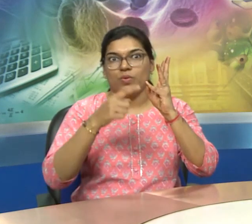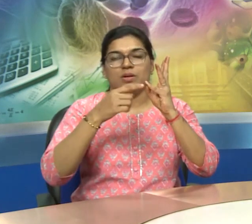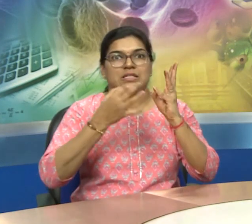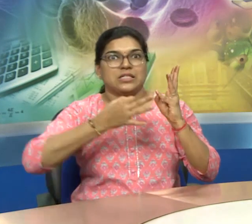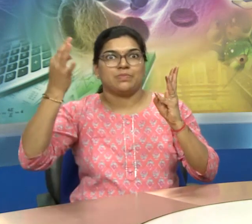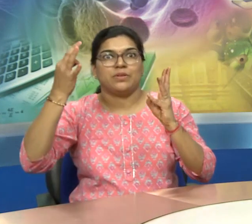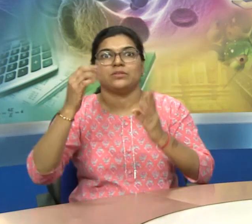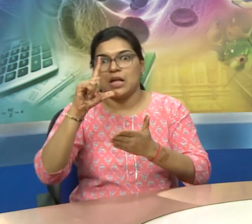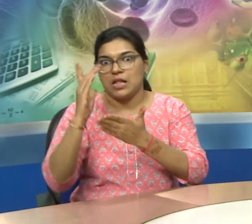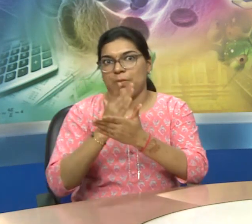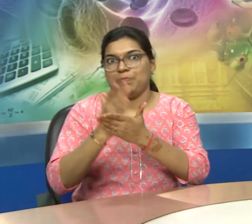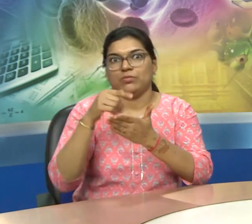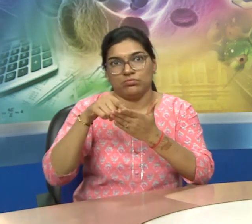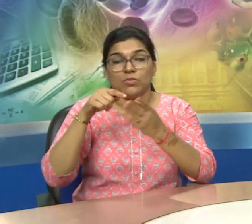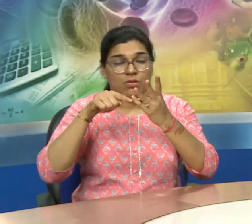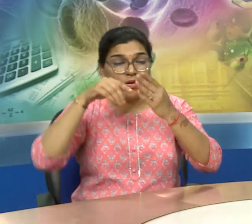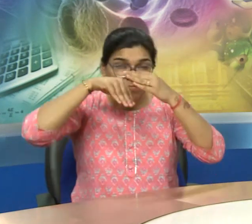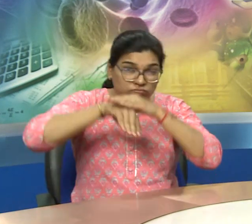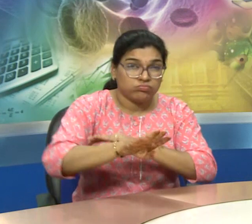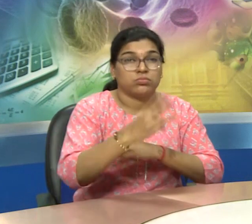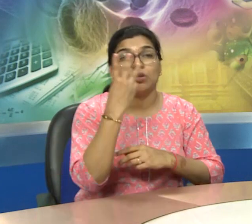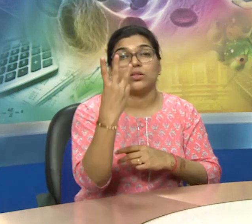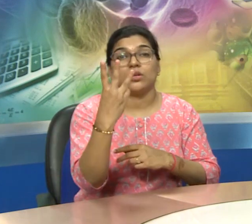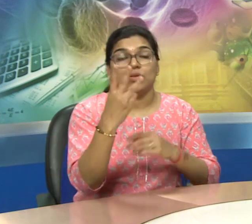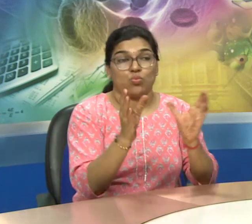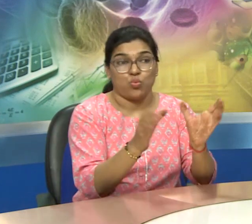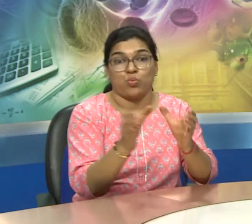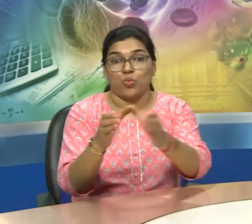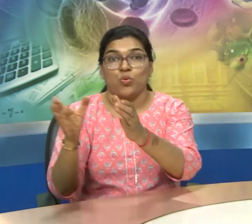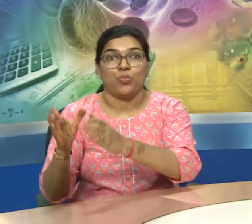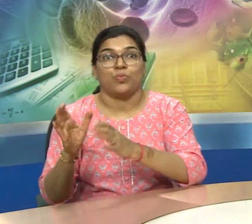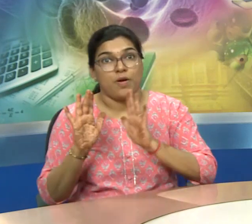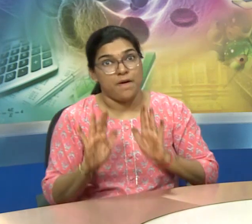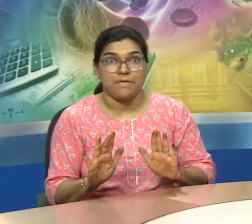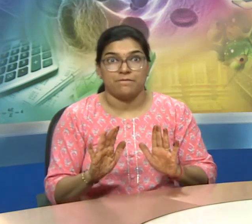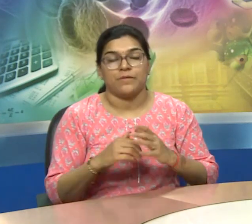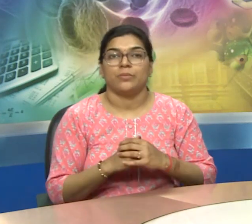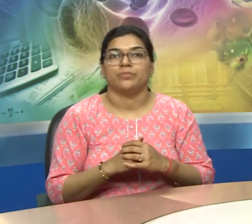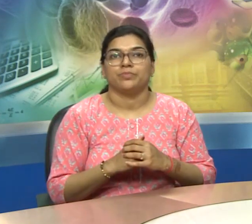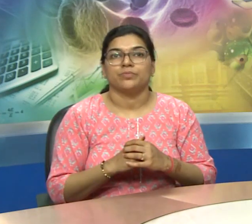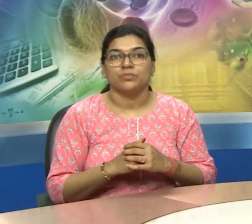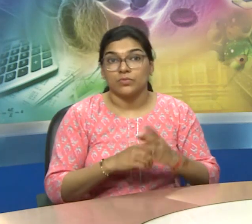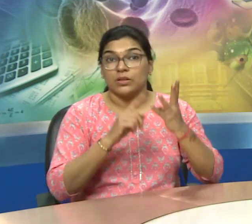We have understood the three types of library. Now this is the fourth type of library, which is special